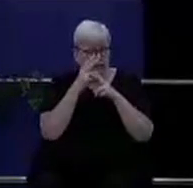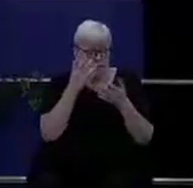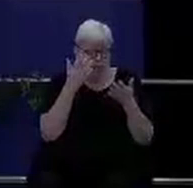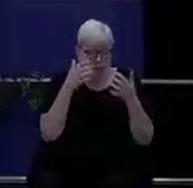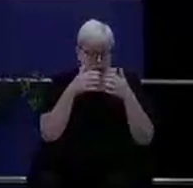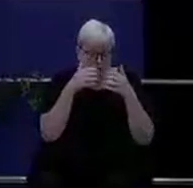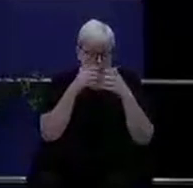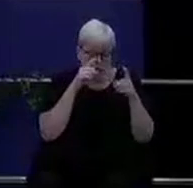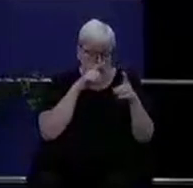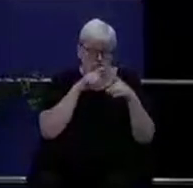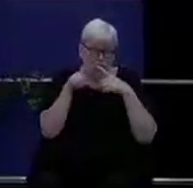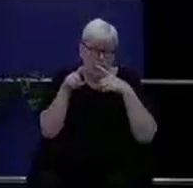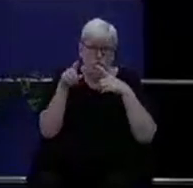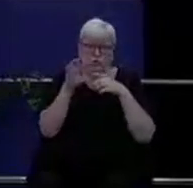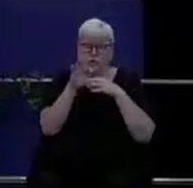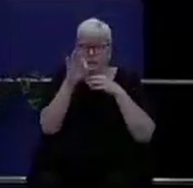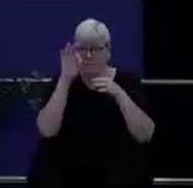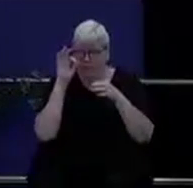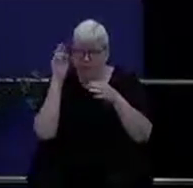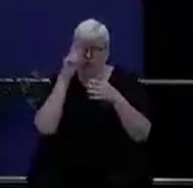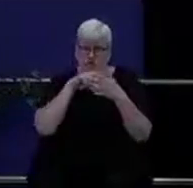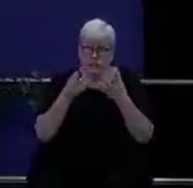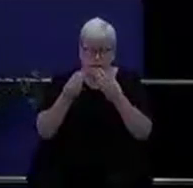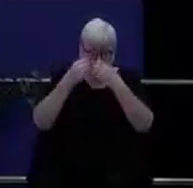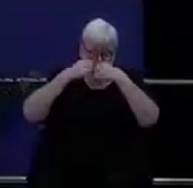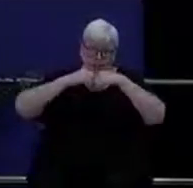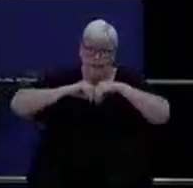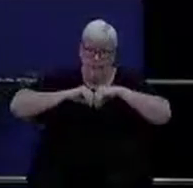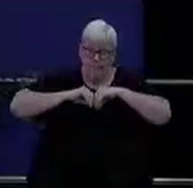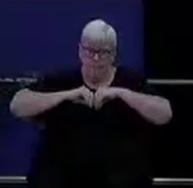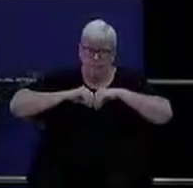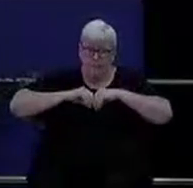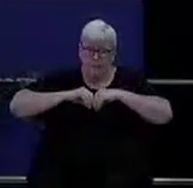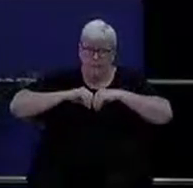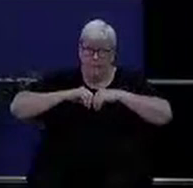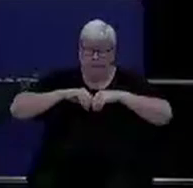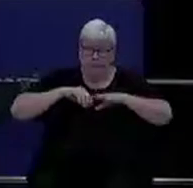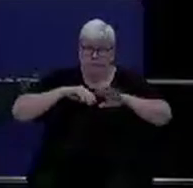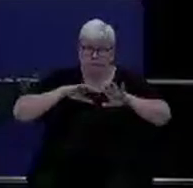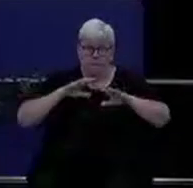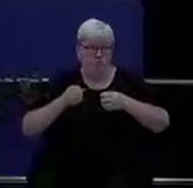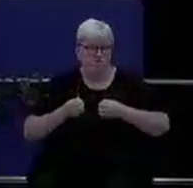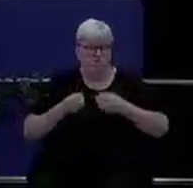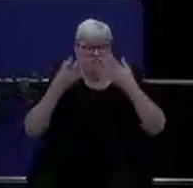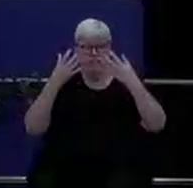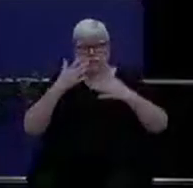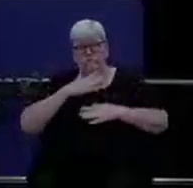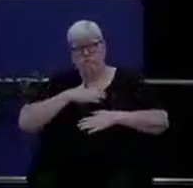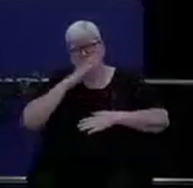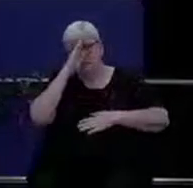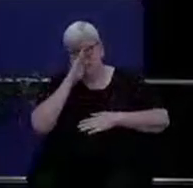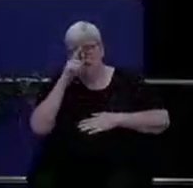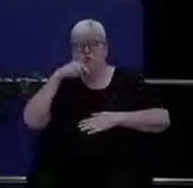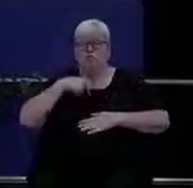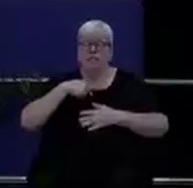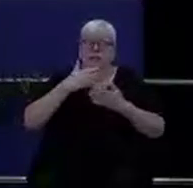you try to invite the reader in and make them not give into despair or anything like that,